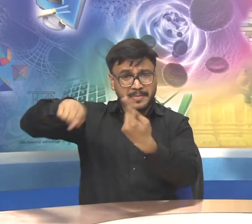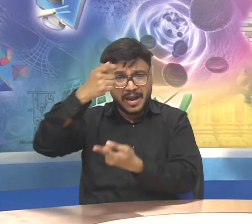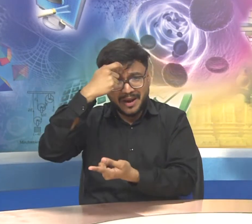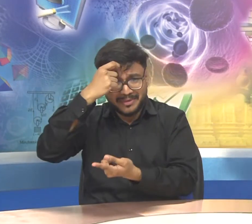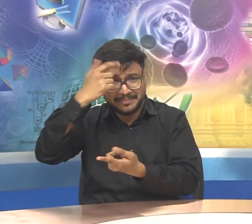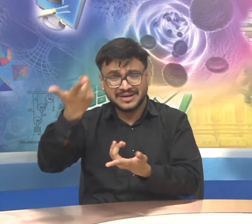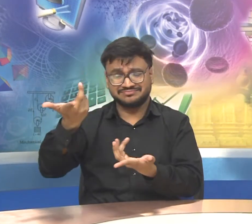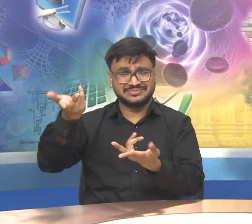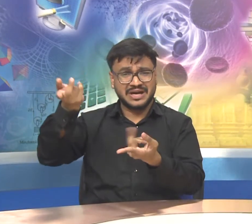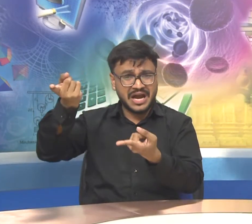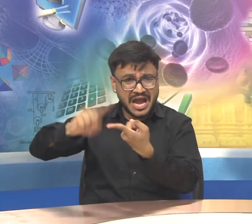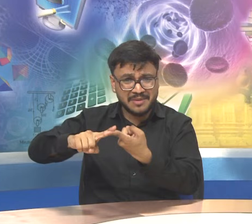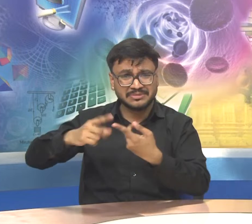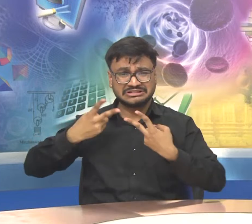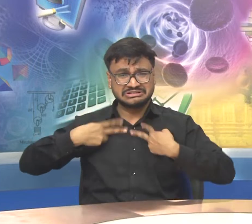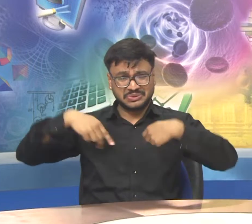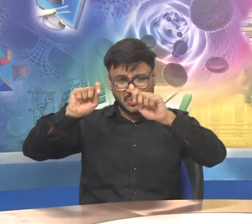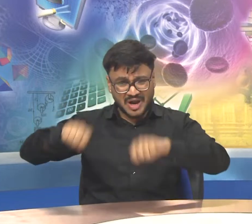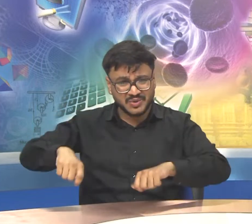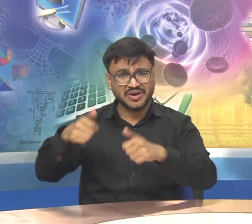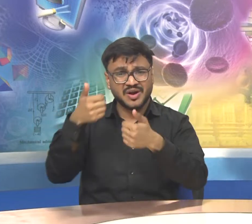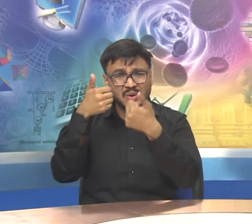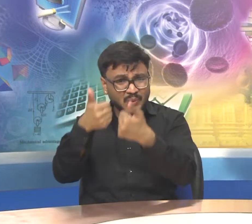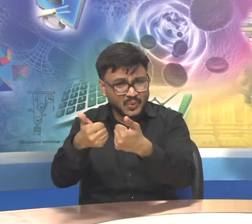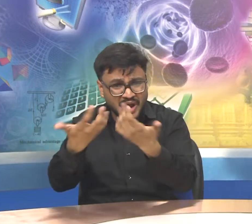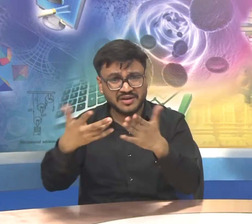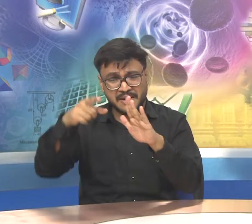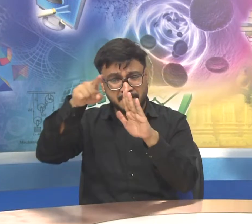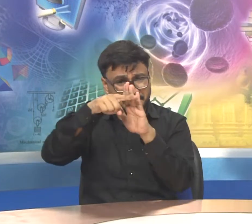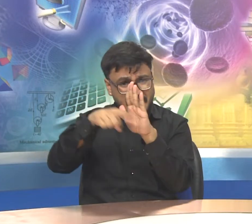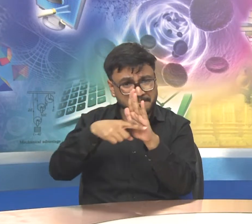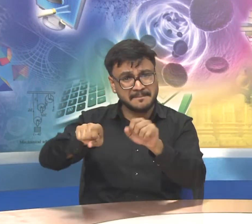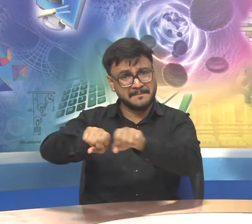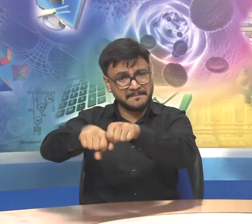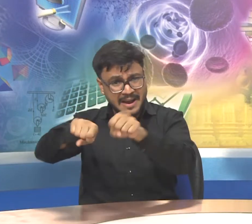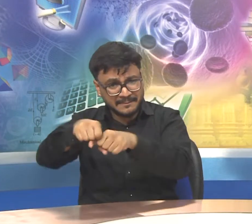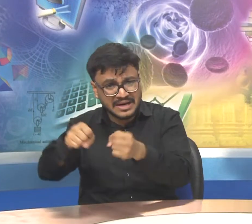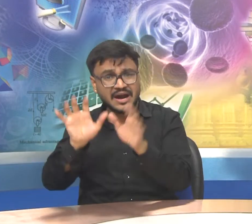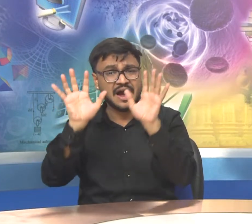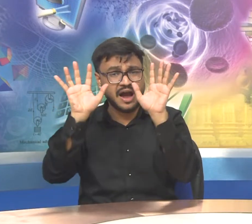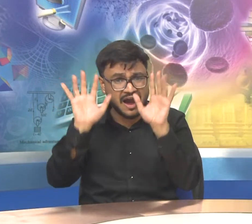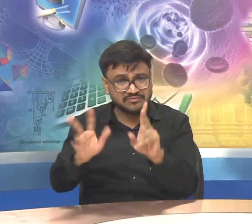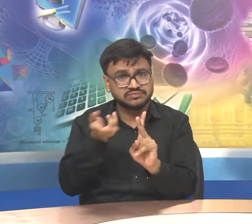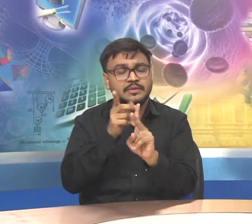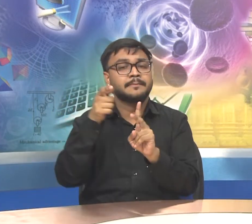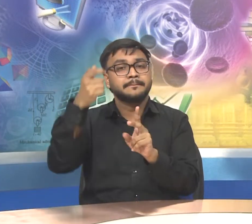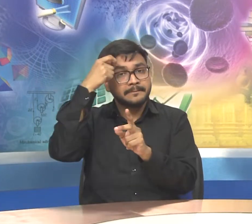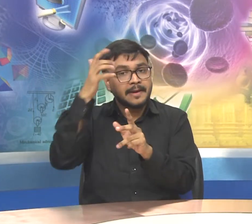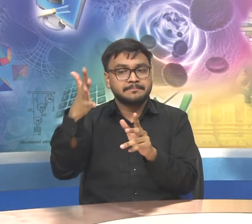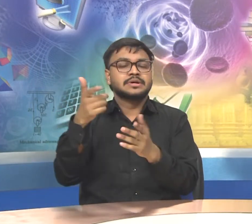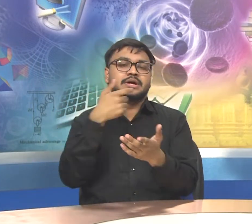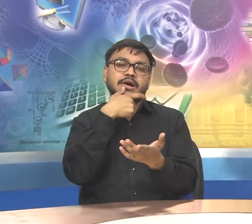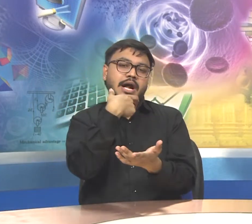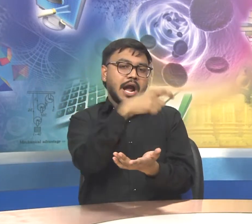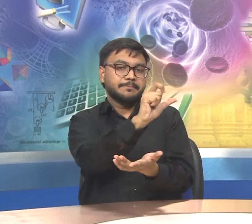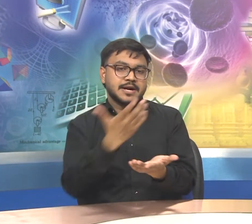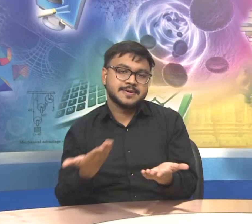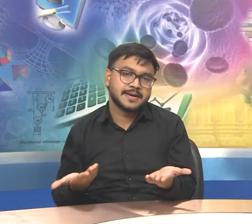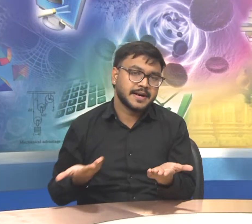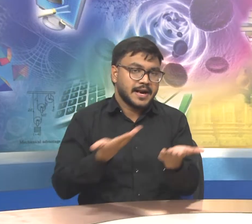of total membership of the House and not less than 2/3 majority of the member of